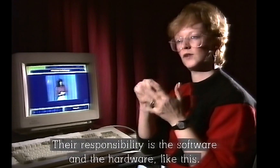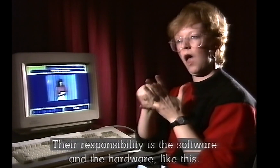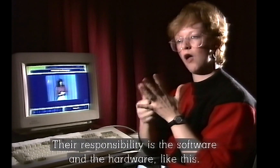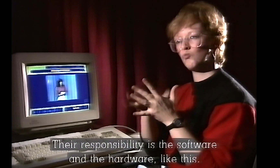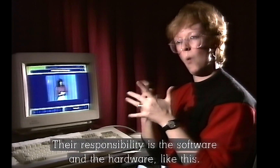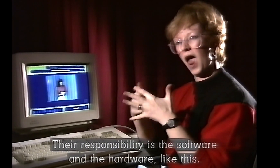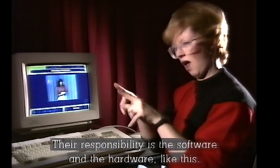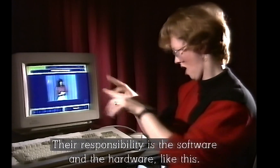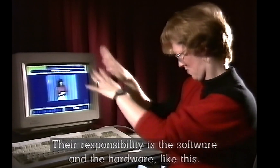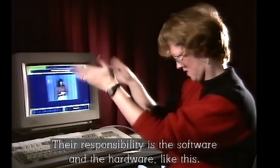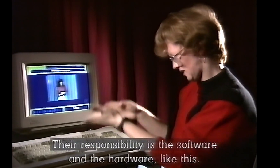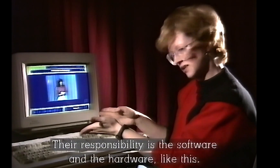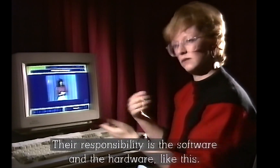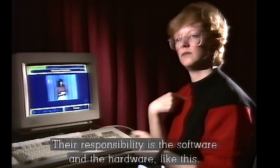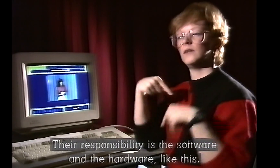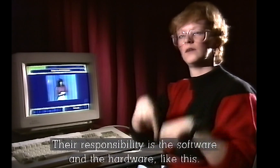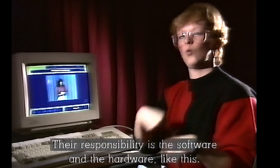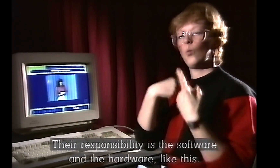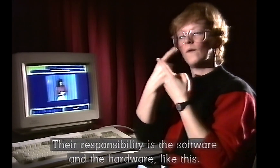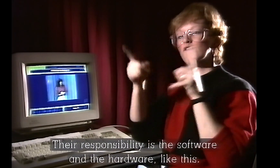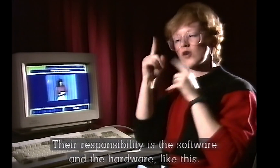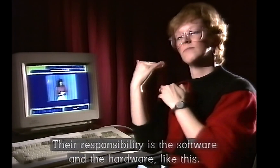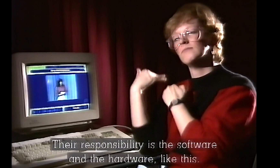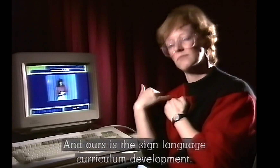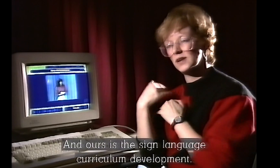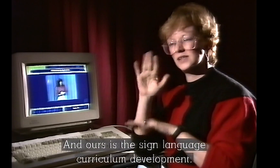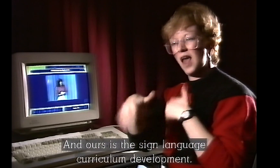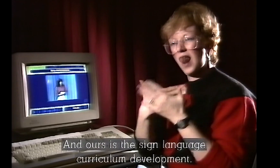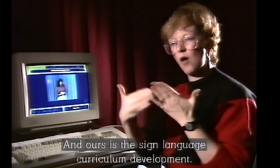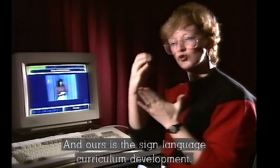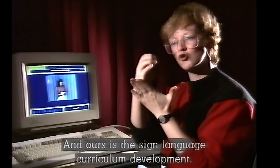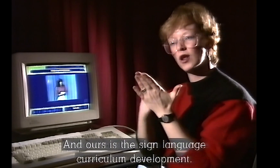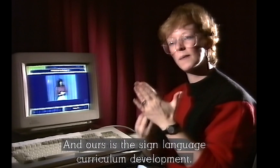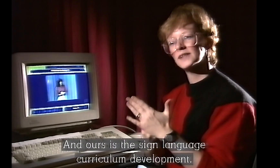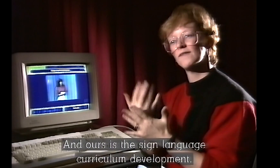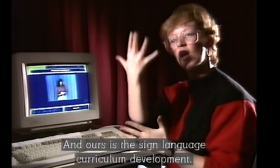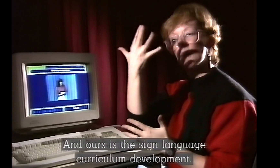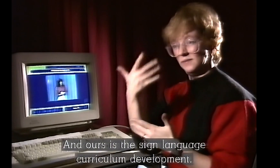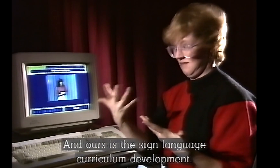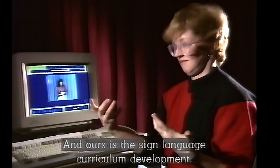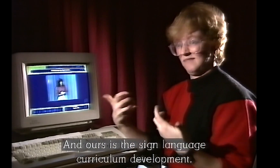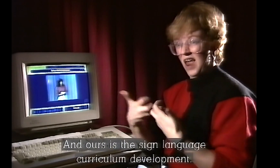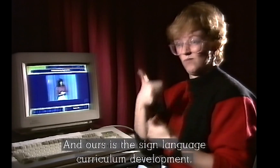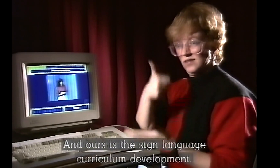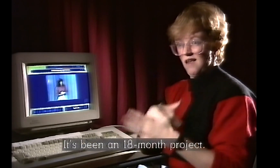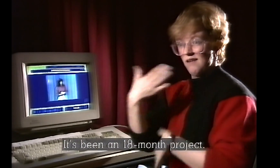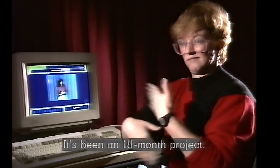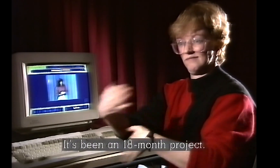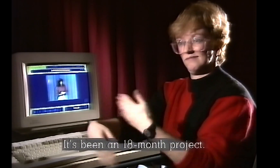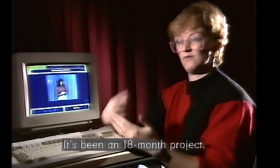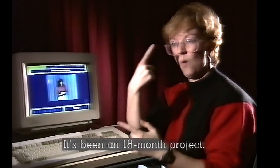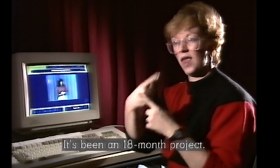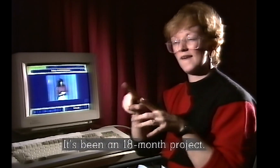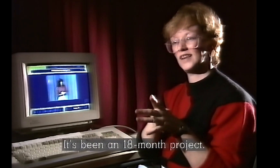Bristol University regarding the setting up of this system. Their responsibility is the software and the hardware like